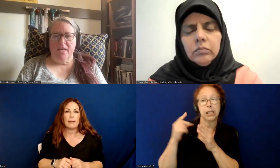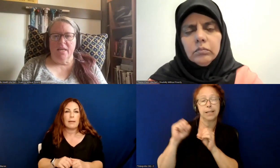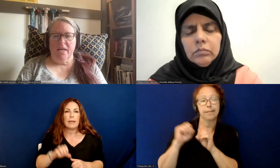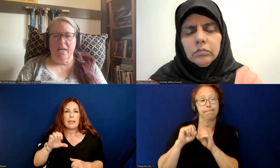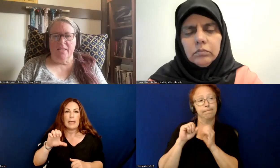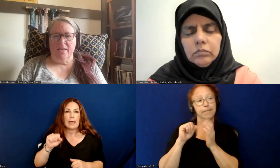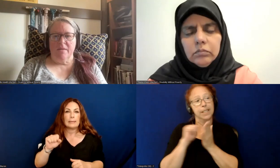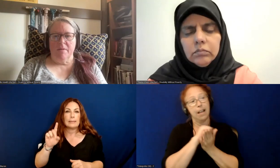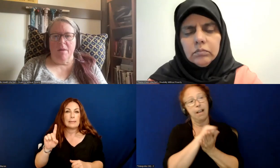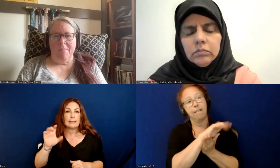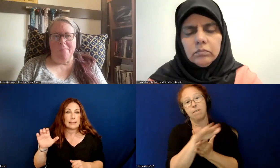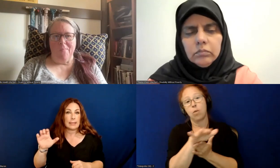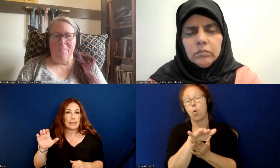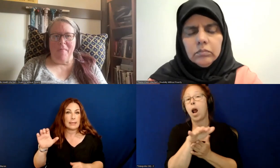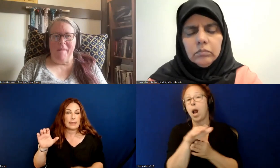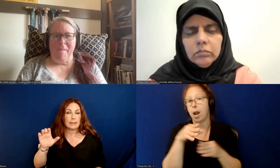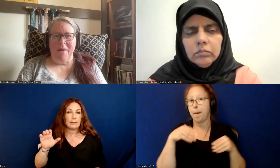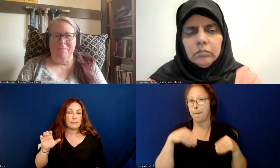ESDC is